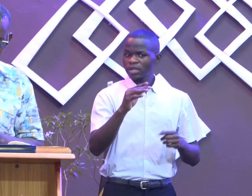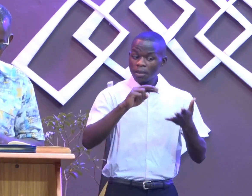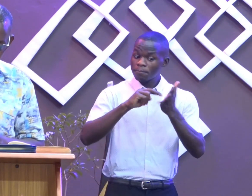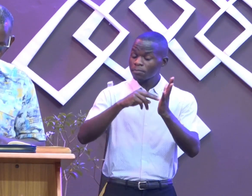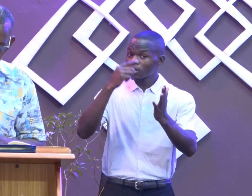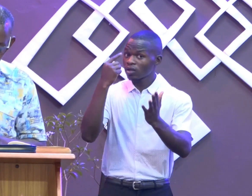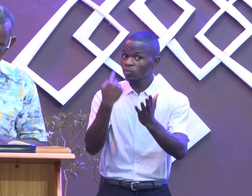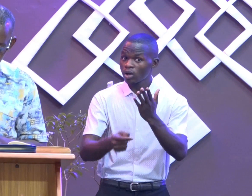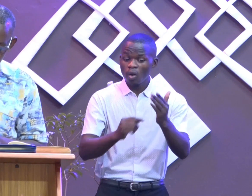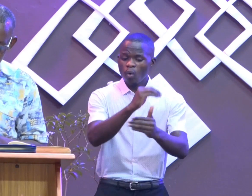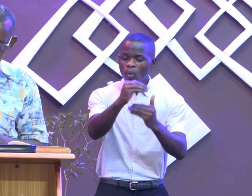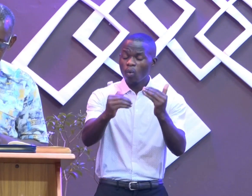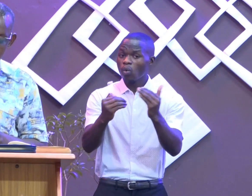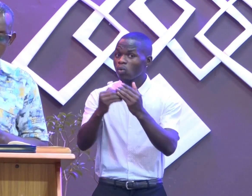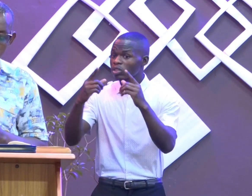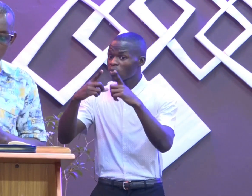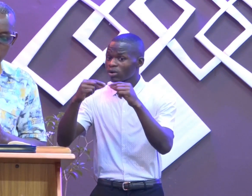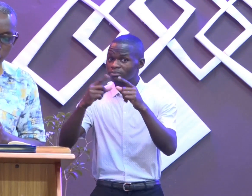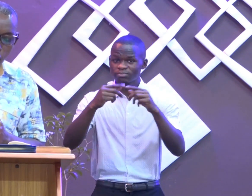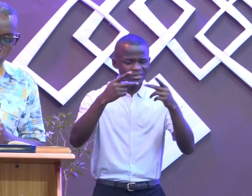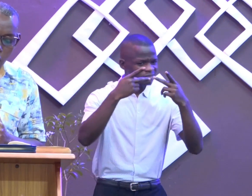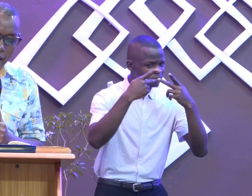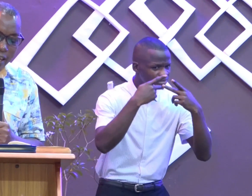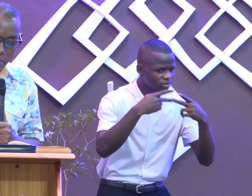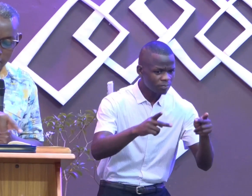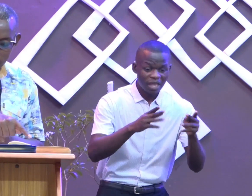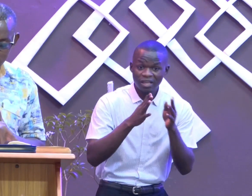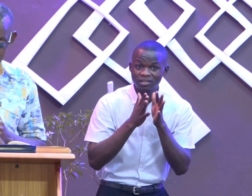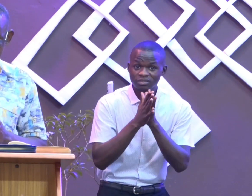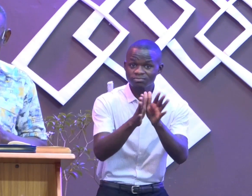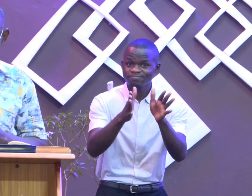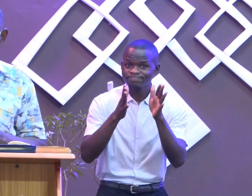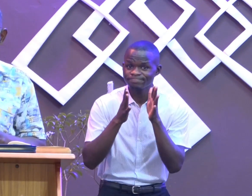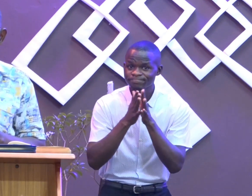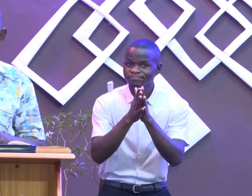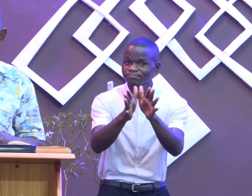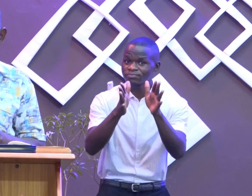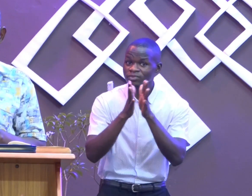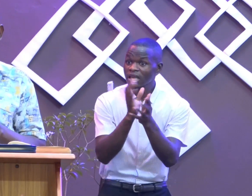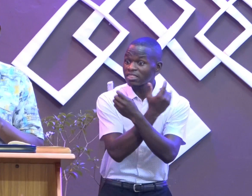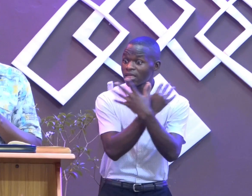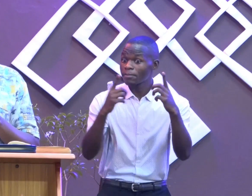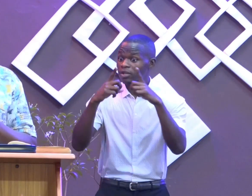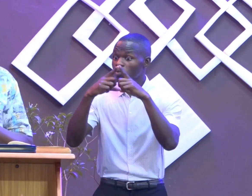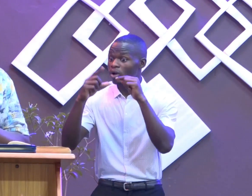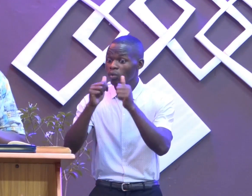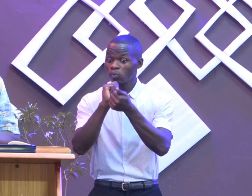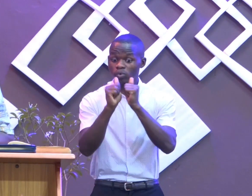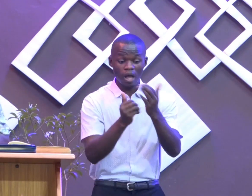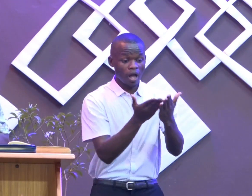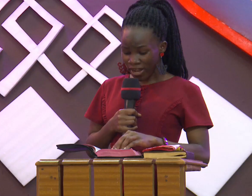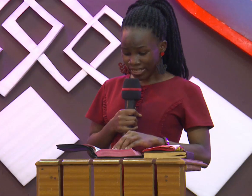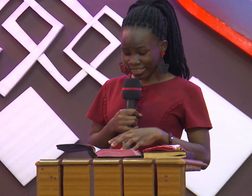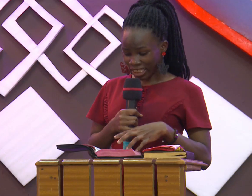nti ebigambo bino byatandise bye binnyonnyola ebingi by'osanga mu nnyiriri 49.